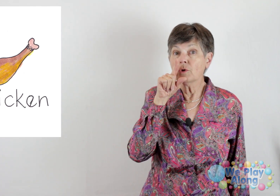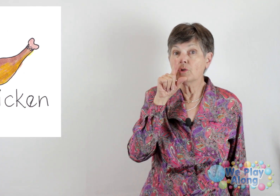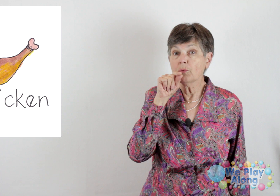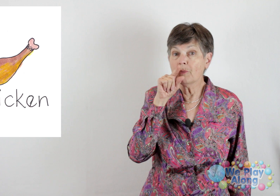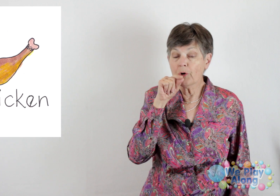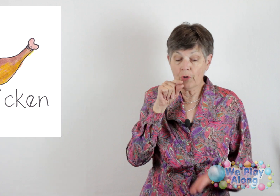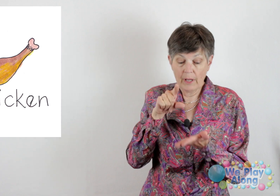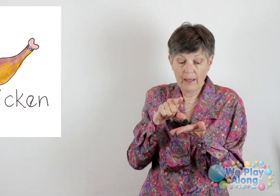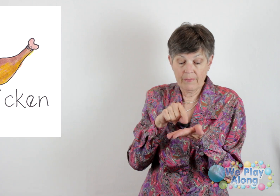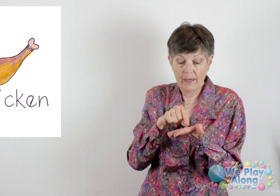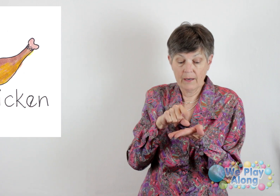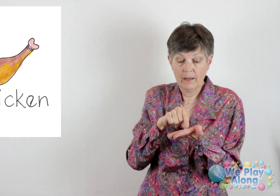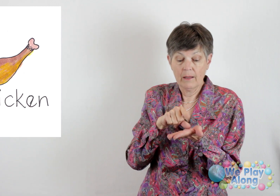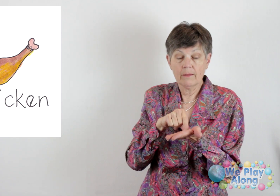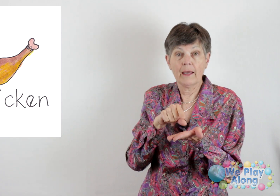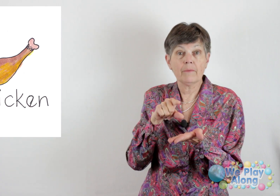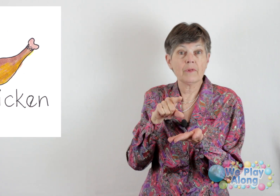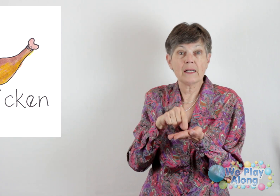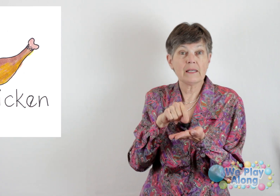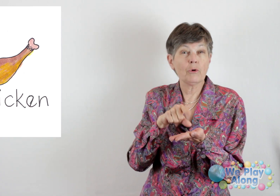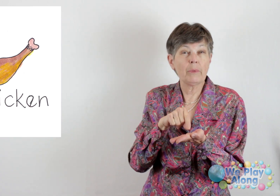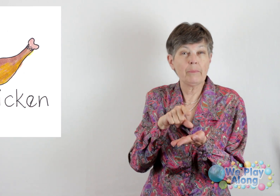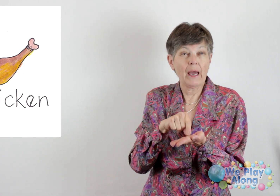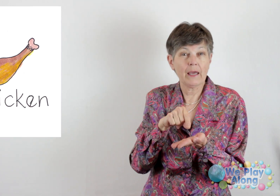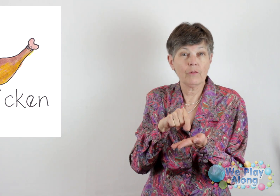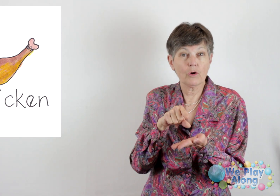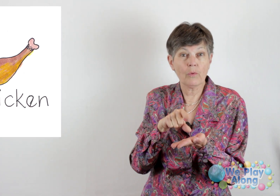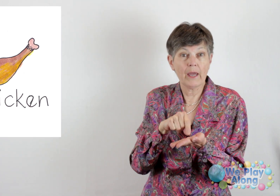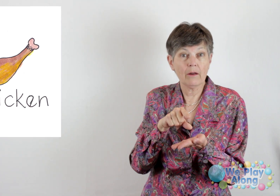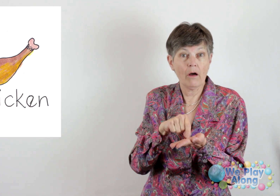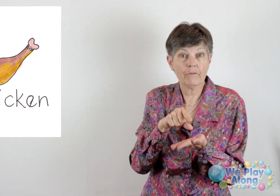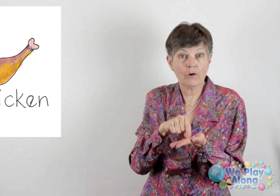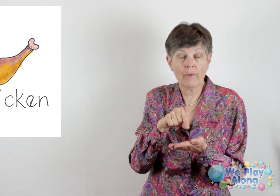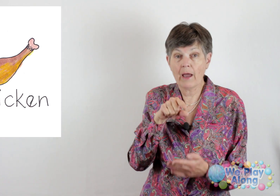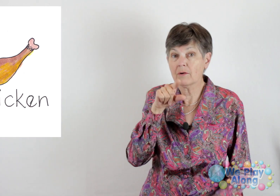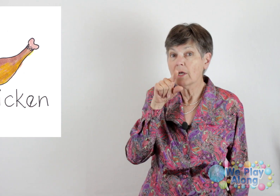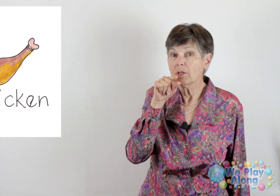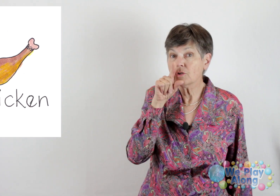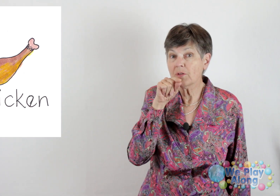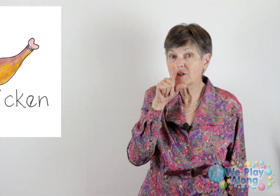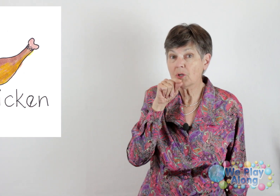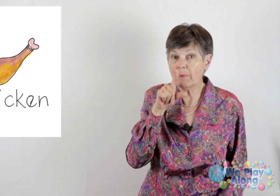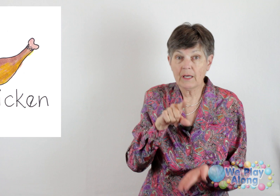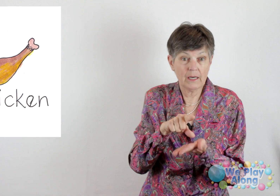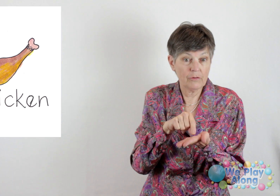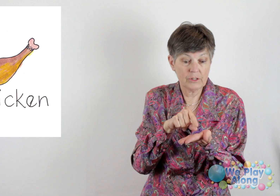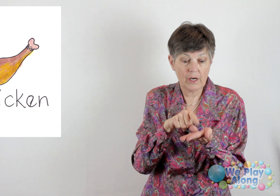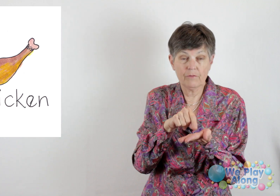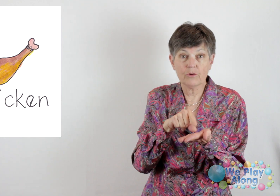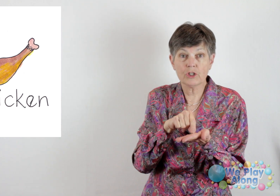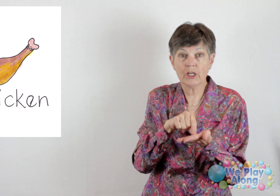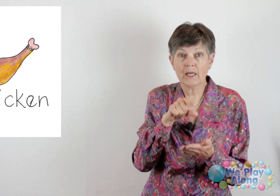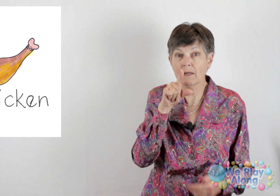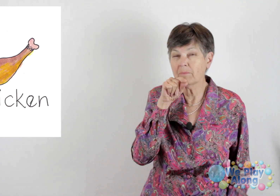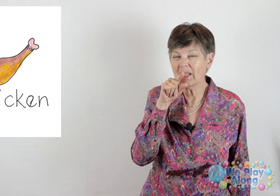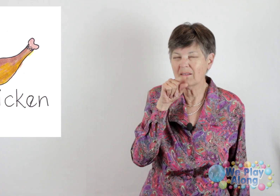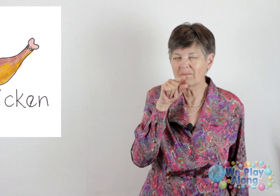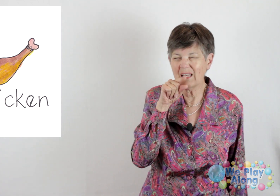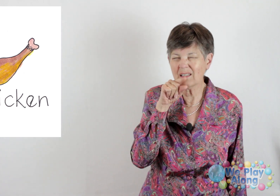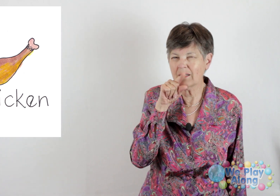would do bird and then because they would be pecking the grain off the ground. So this could be another sign for chicken, but basically